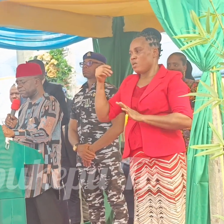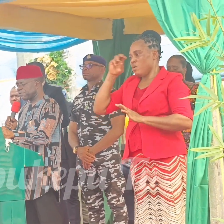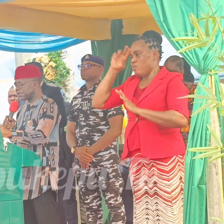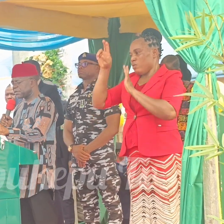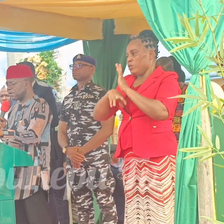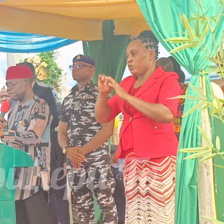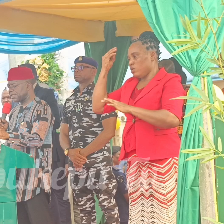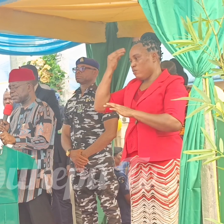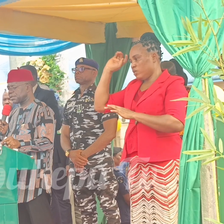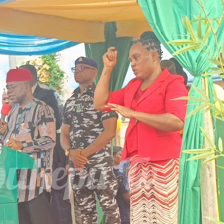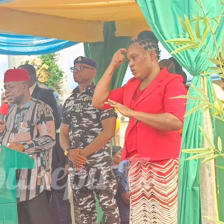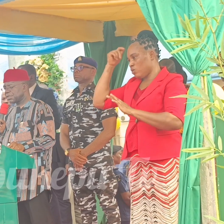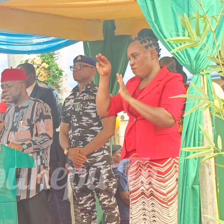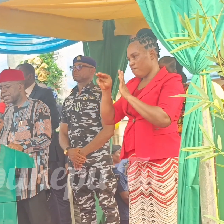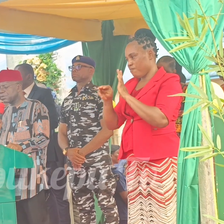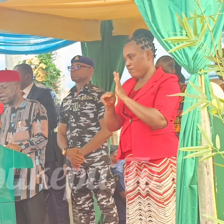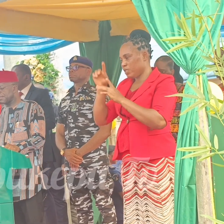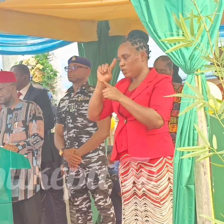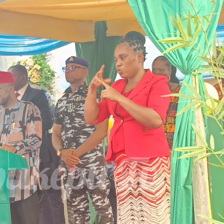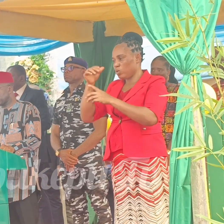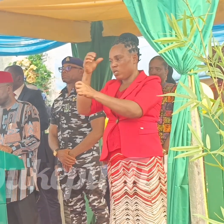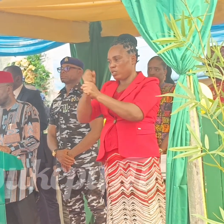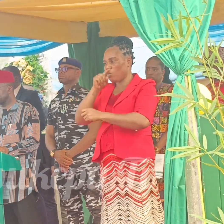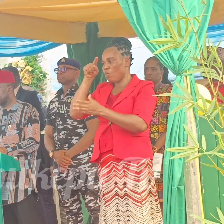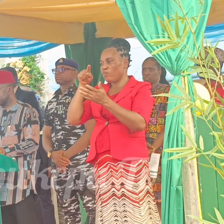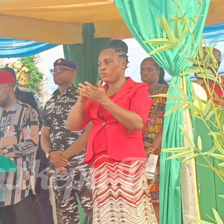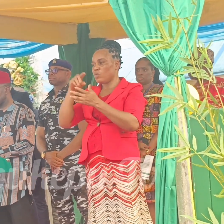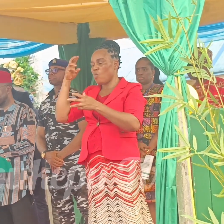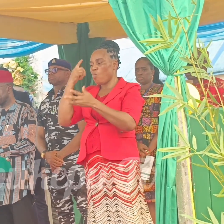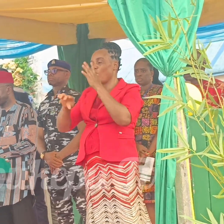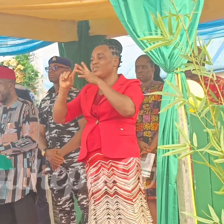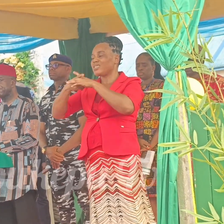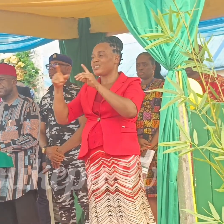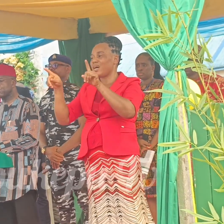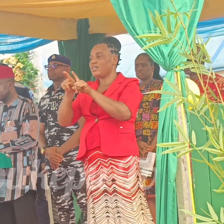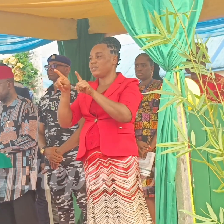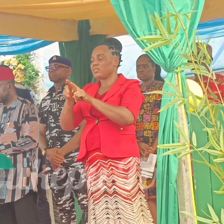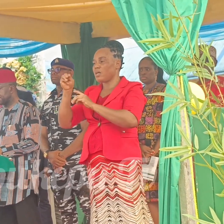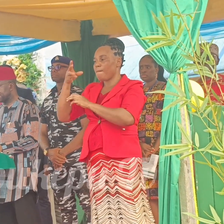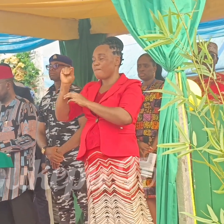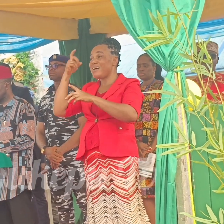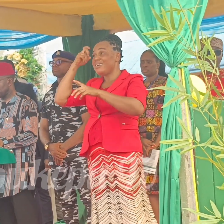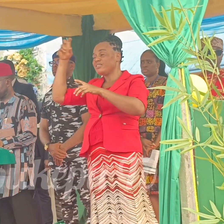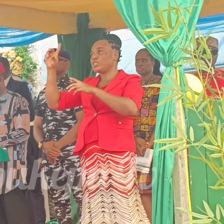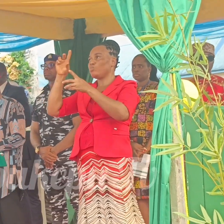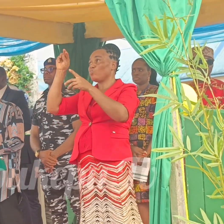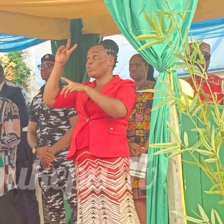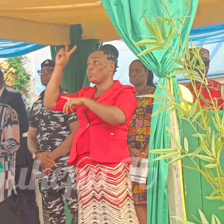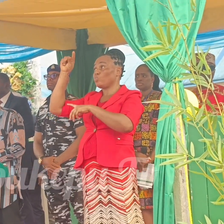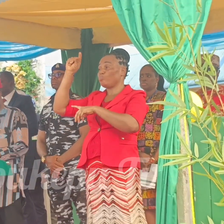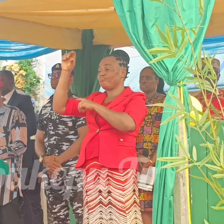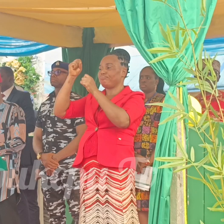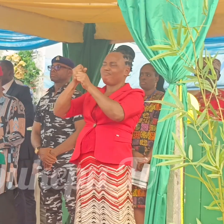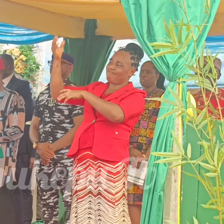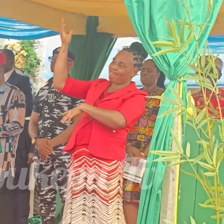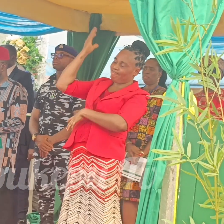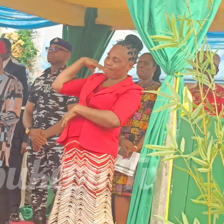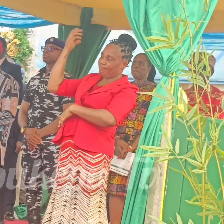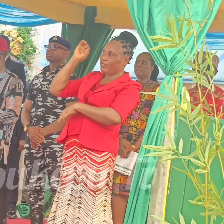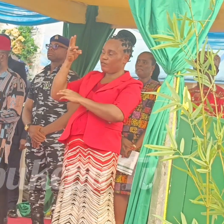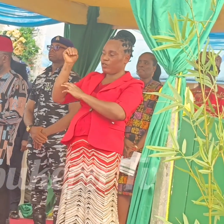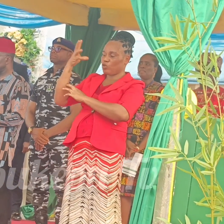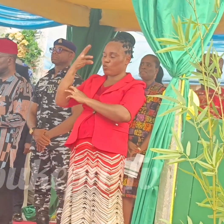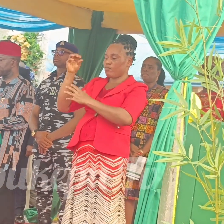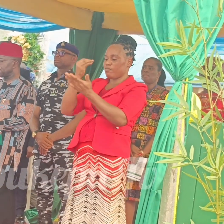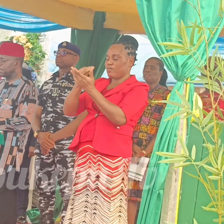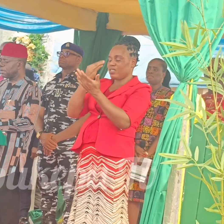commitment of the federal government to the actualization of what started off as a pipe dream 20 years ago, the faith of the financial